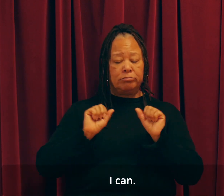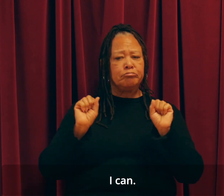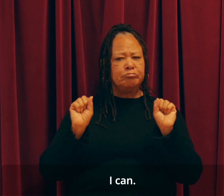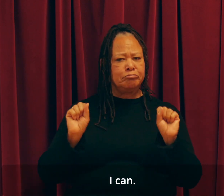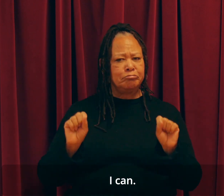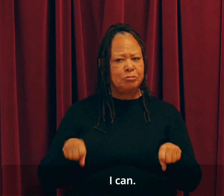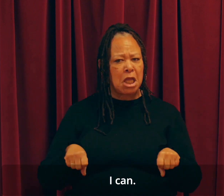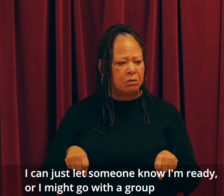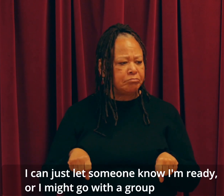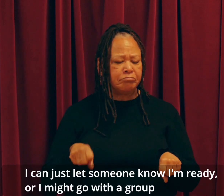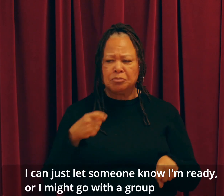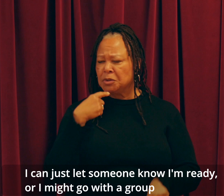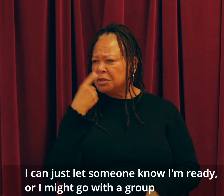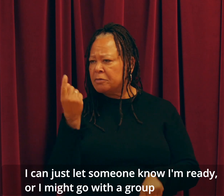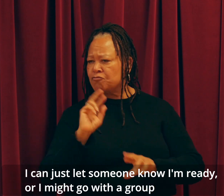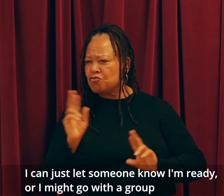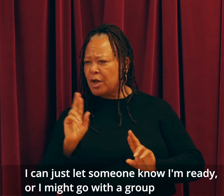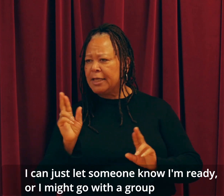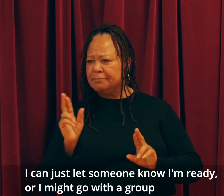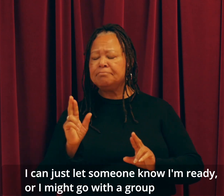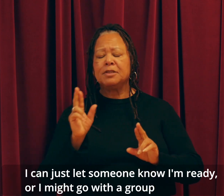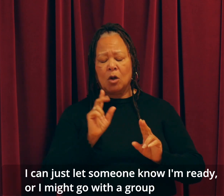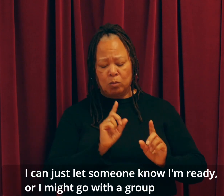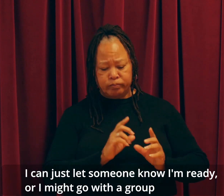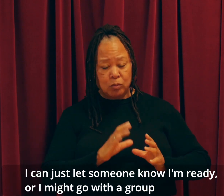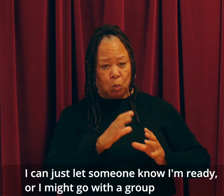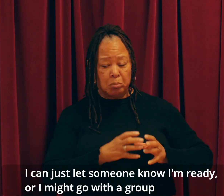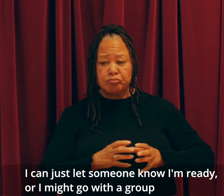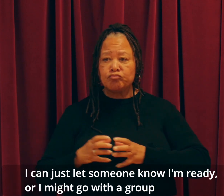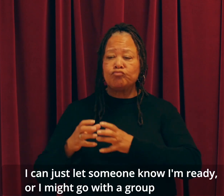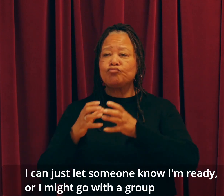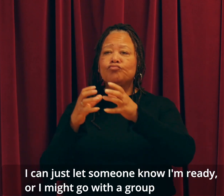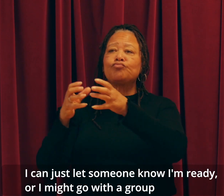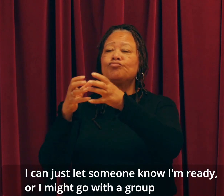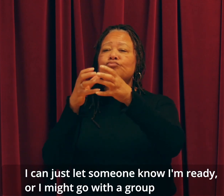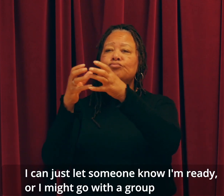I can. I can just let someone know that I'm ready, or I might go with a group.